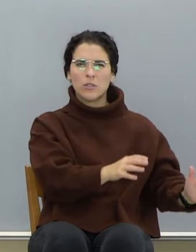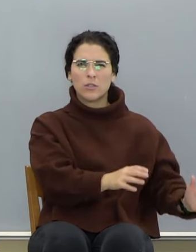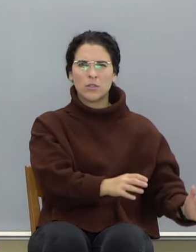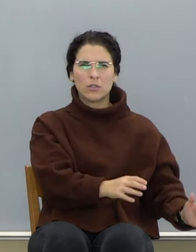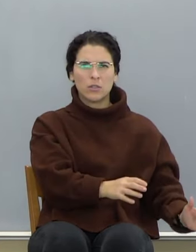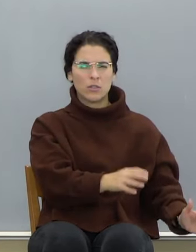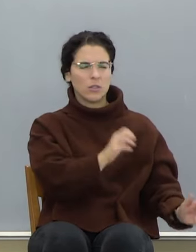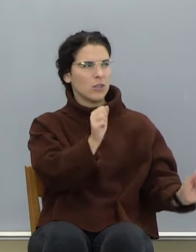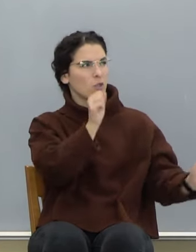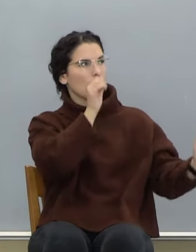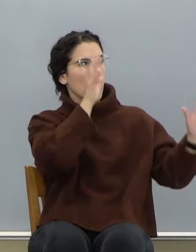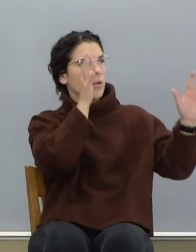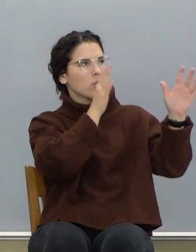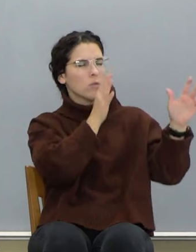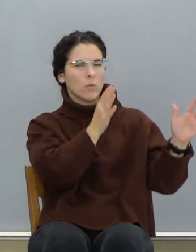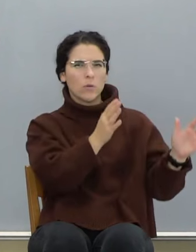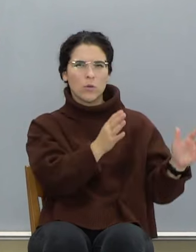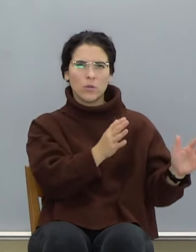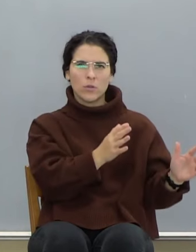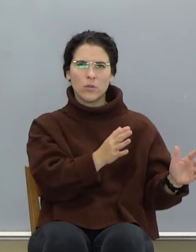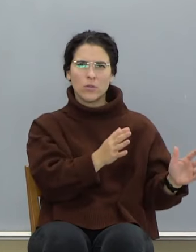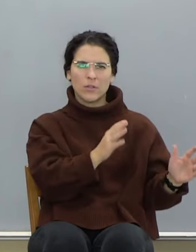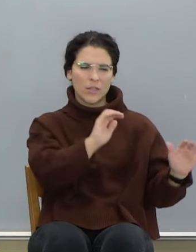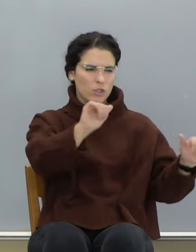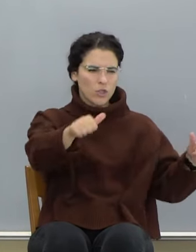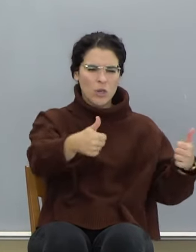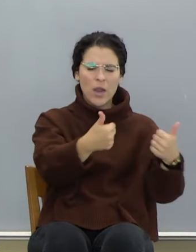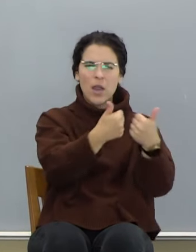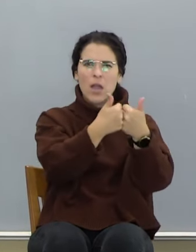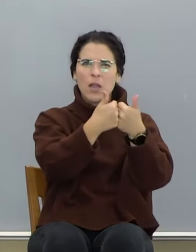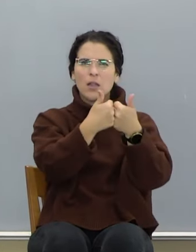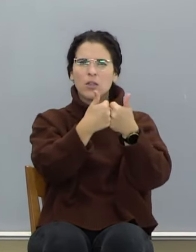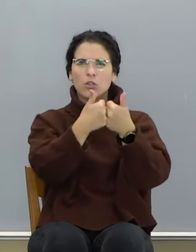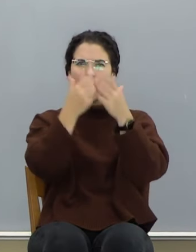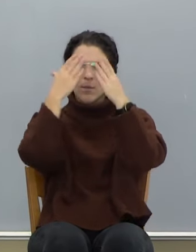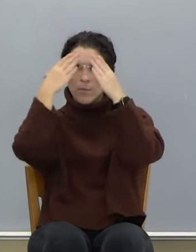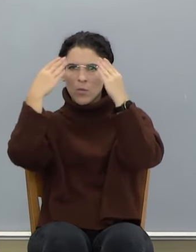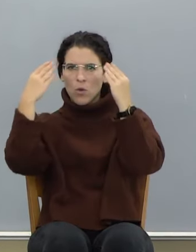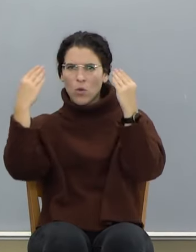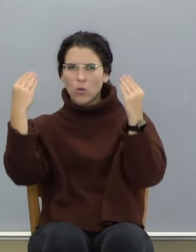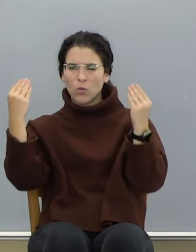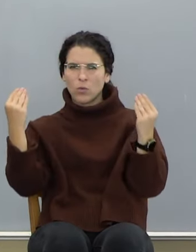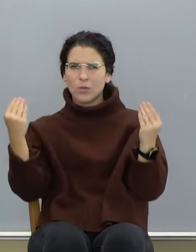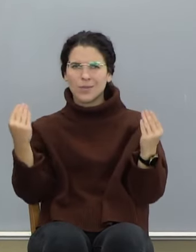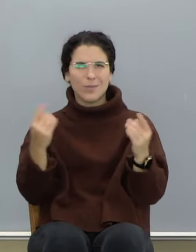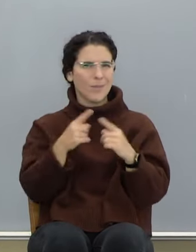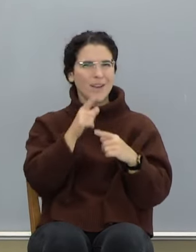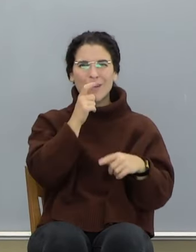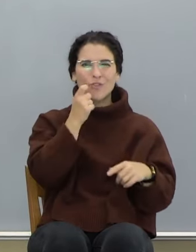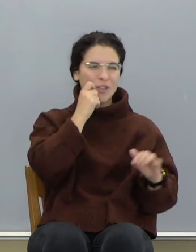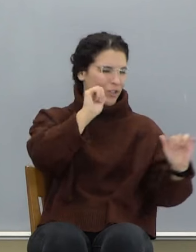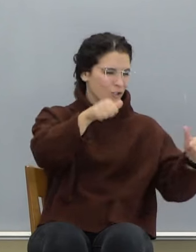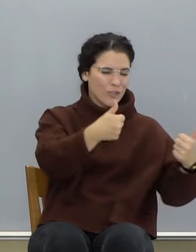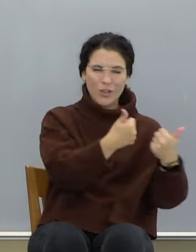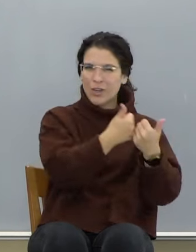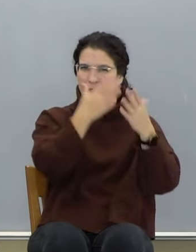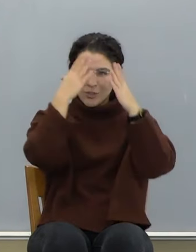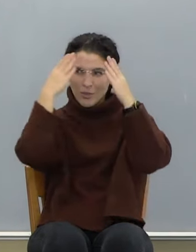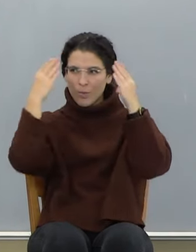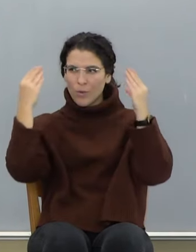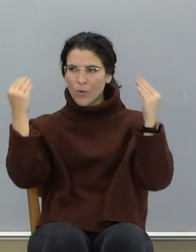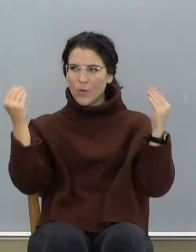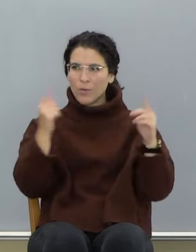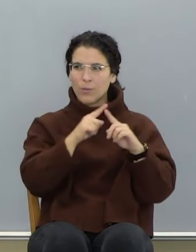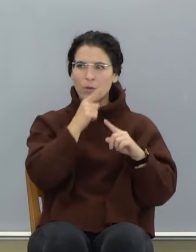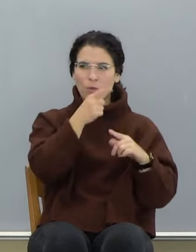these sorcerers, if you will, challenging Moses, but not just challenging Moses, but